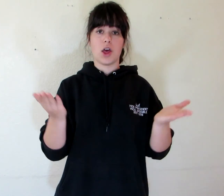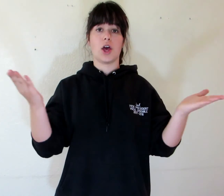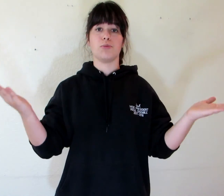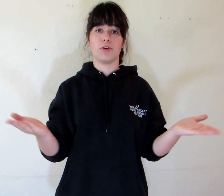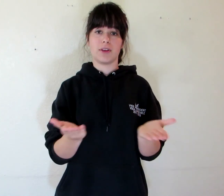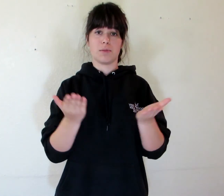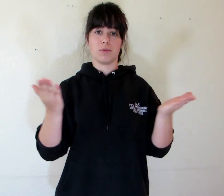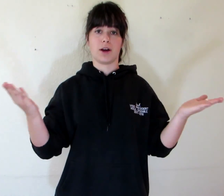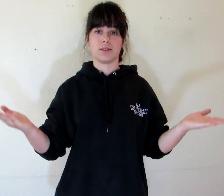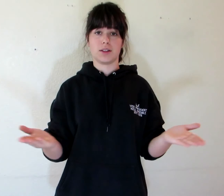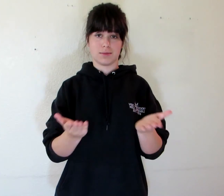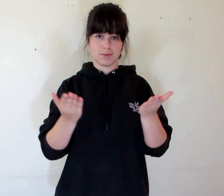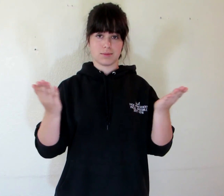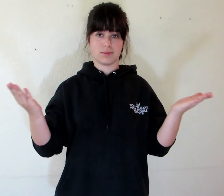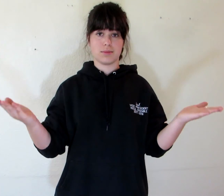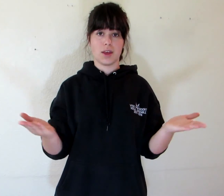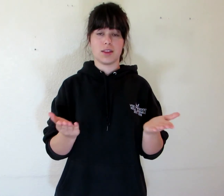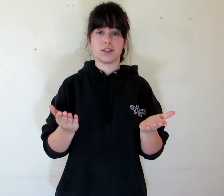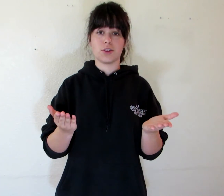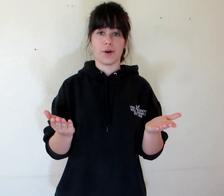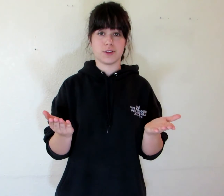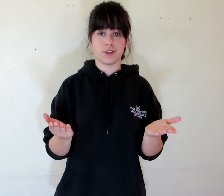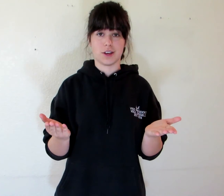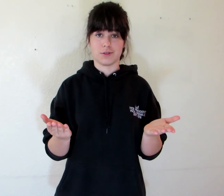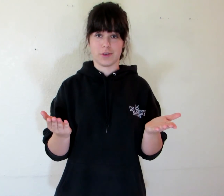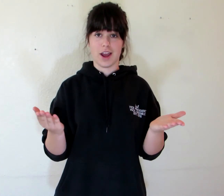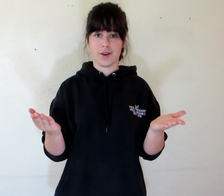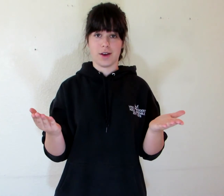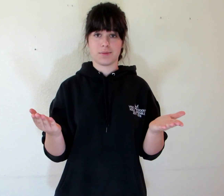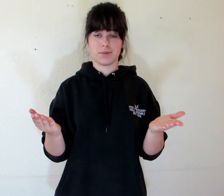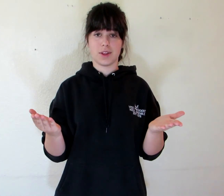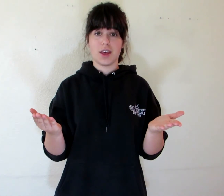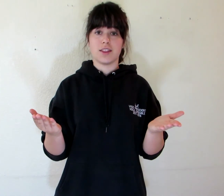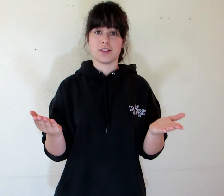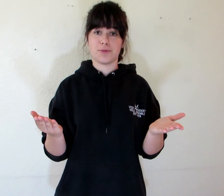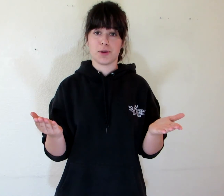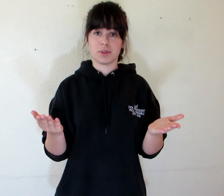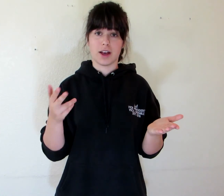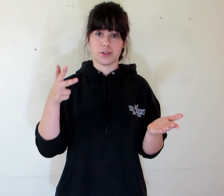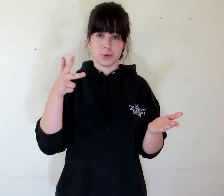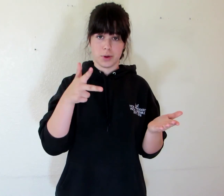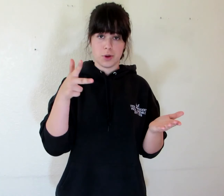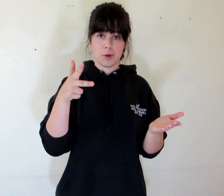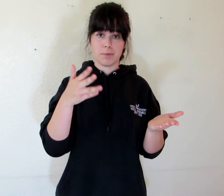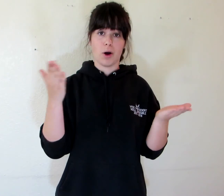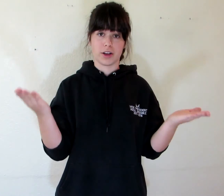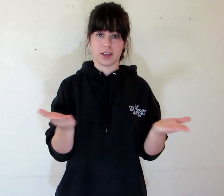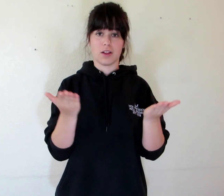and moving them around. This is also the sign for area. This can be applied to parking